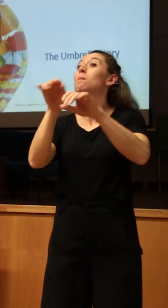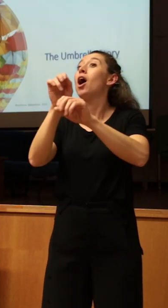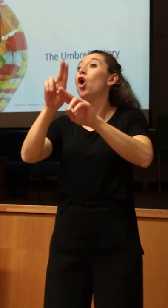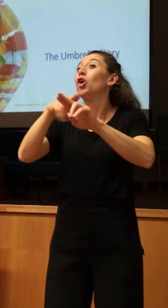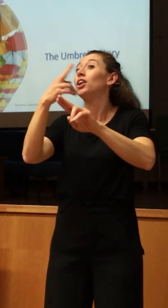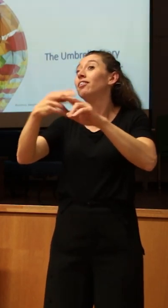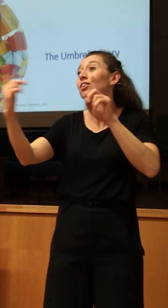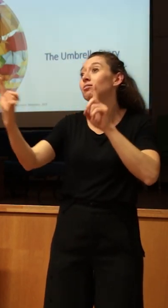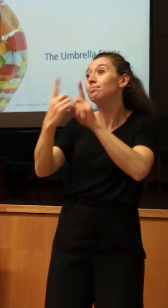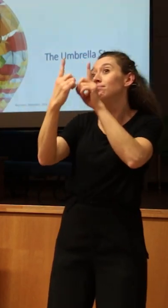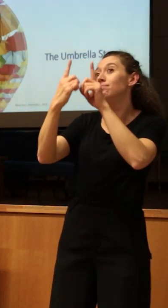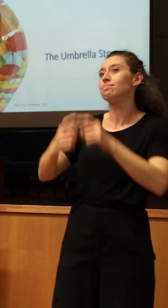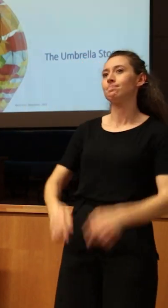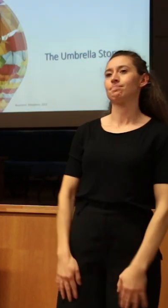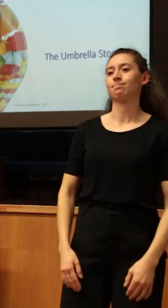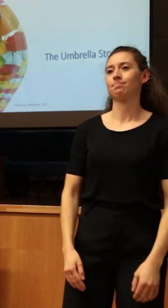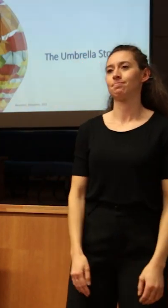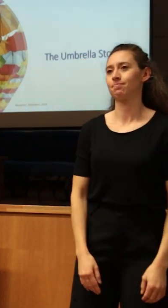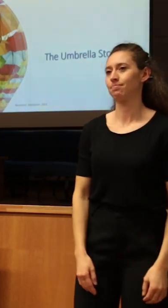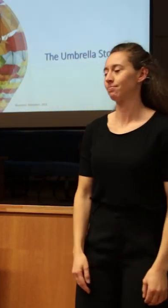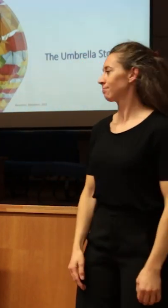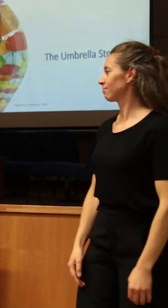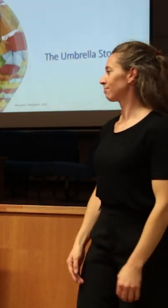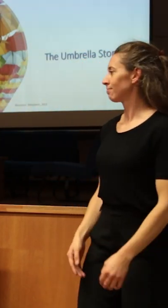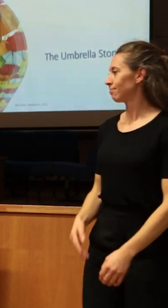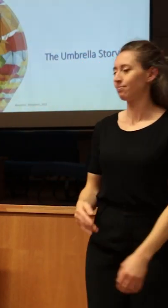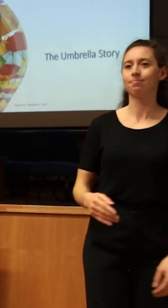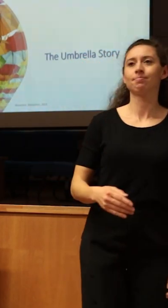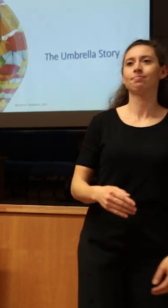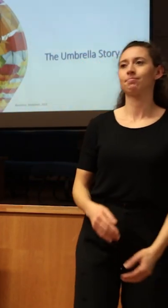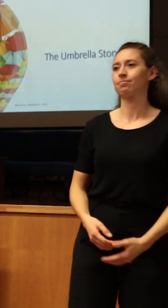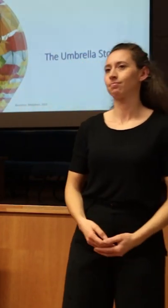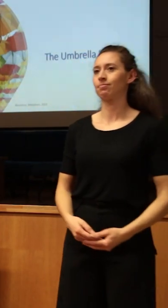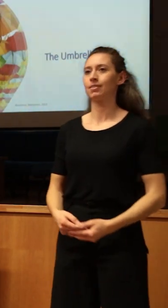a cruzar. Okay. And thank you. Oh, thank you.